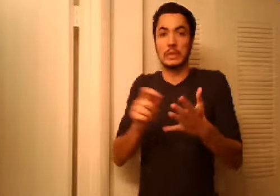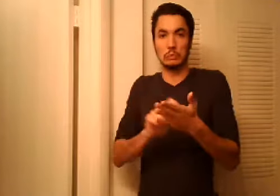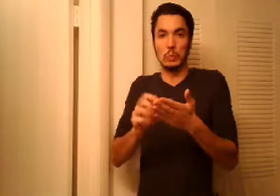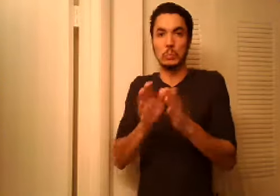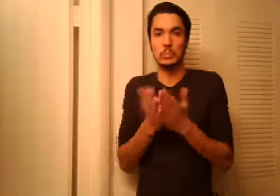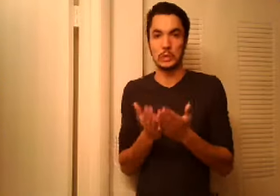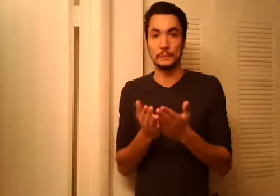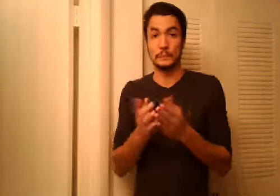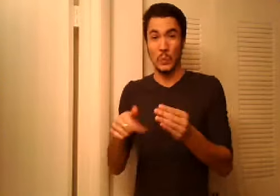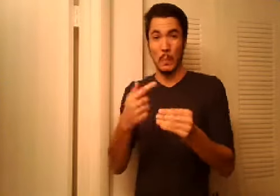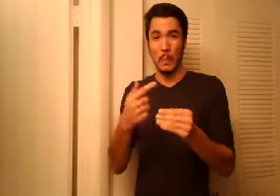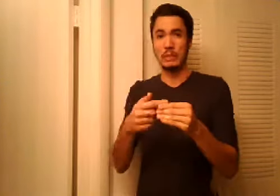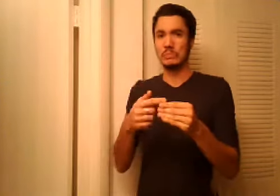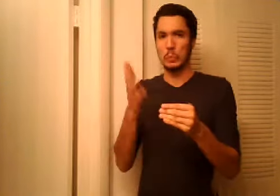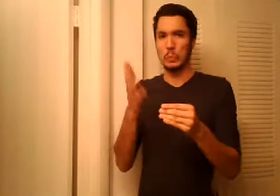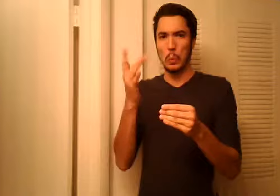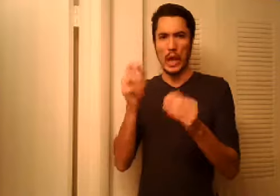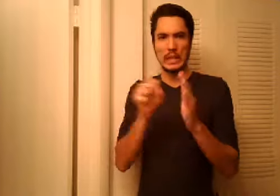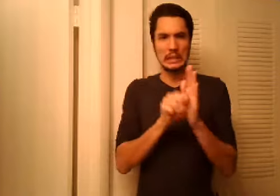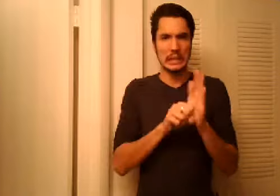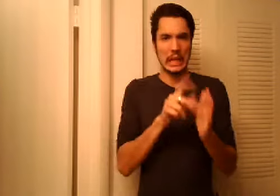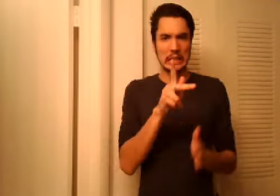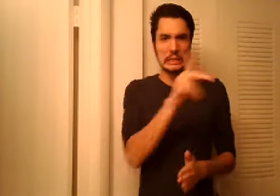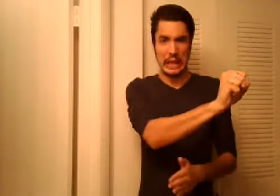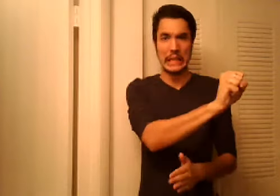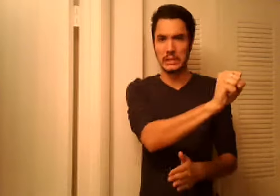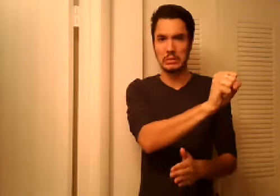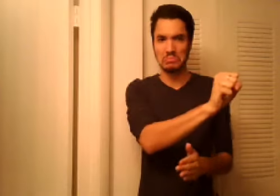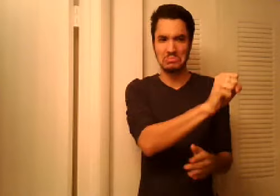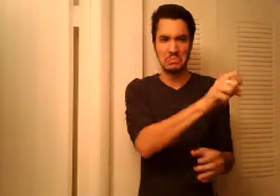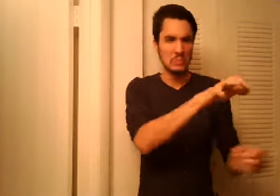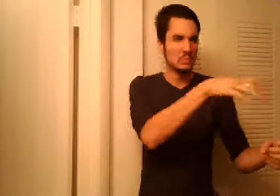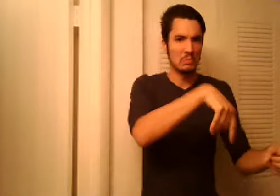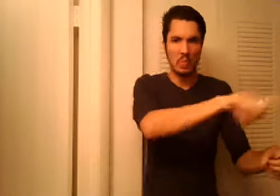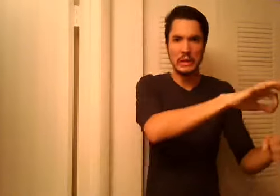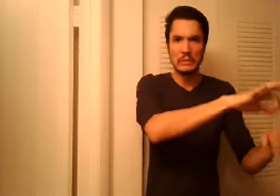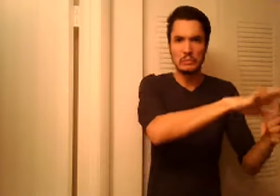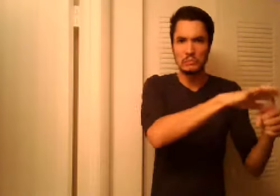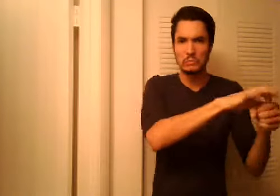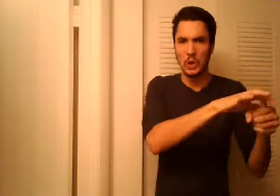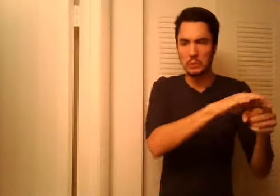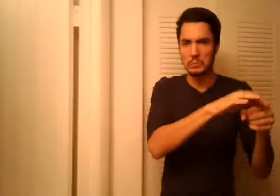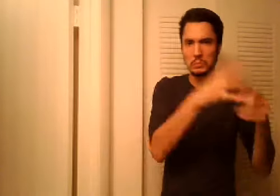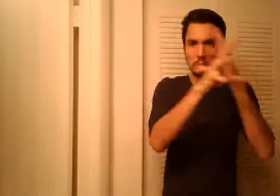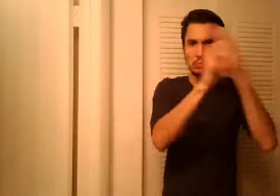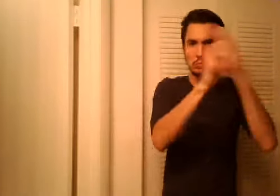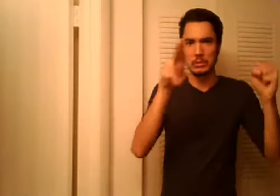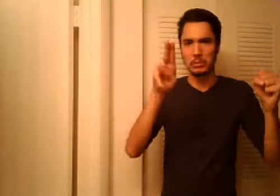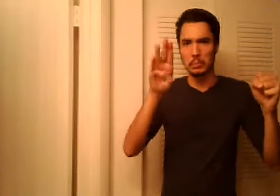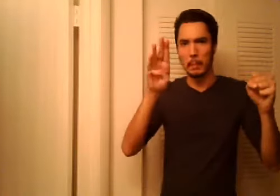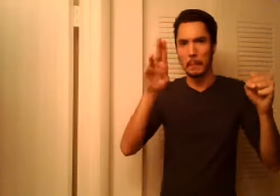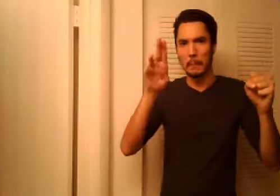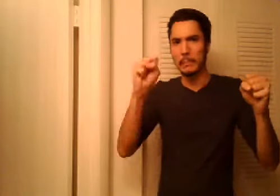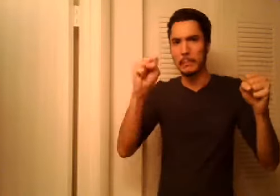the state of Kansas, of course, is one of the poorest states in the country. And but nevertheless, it